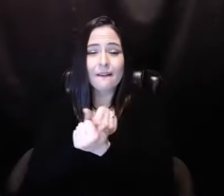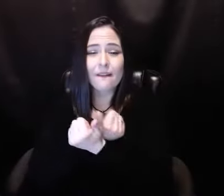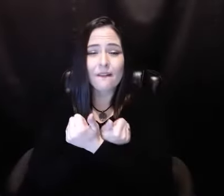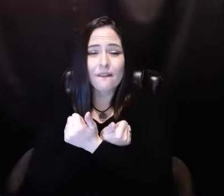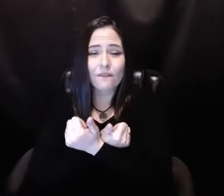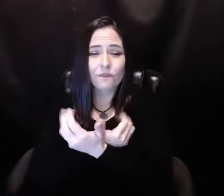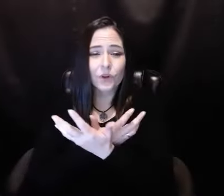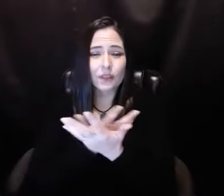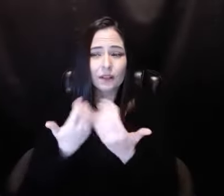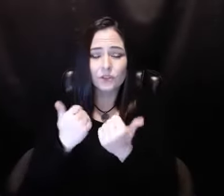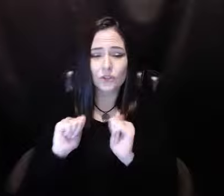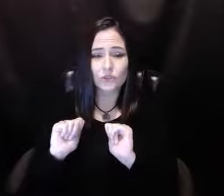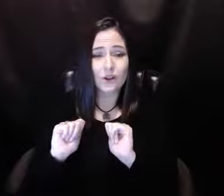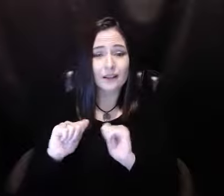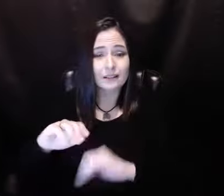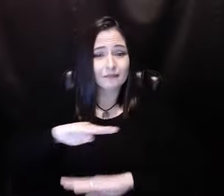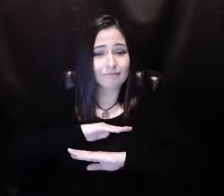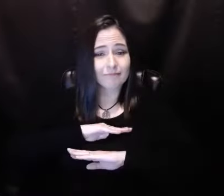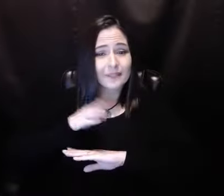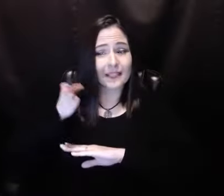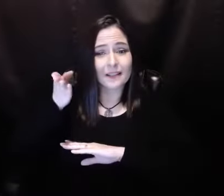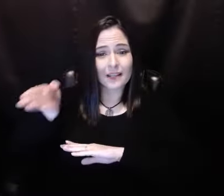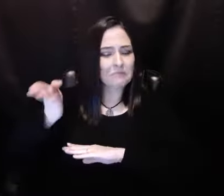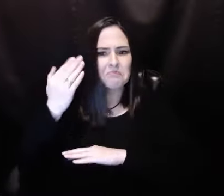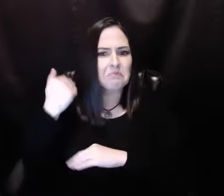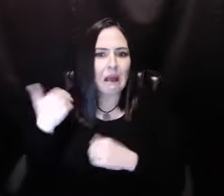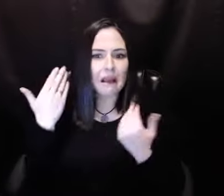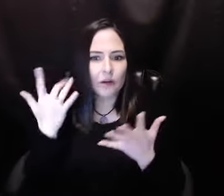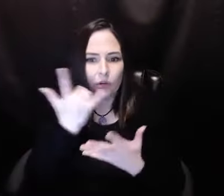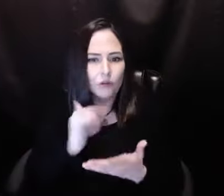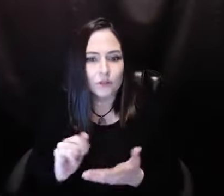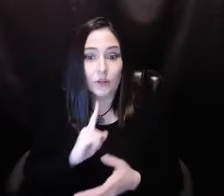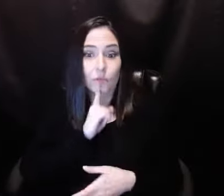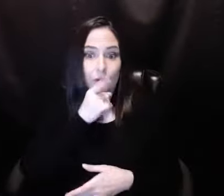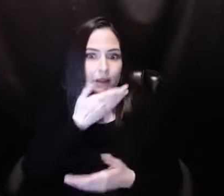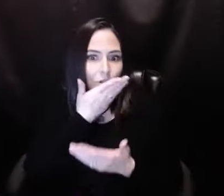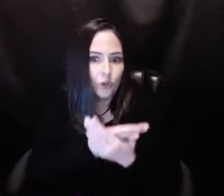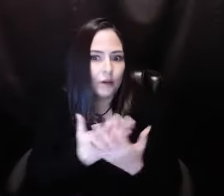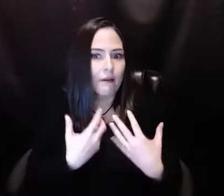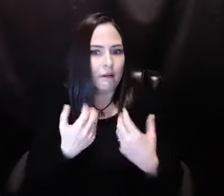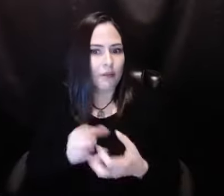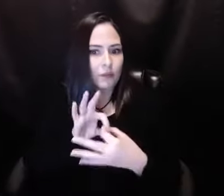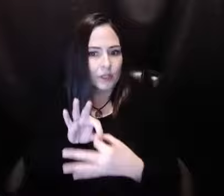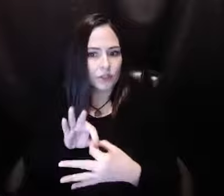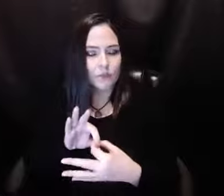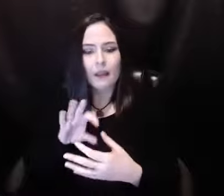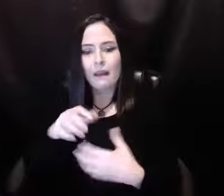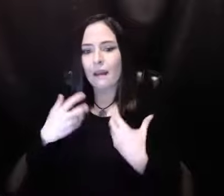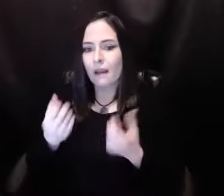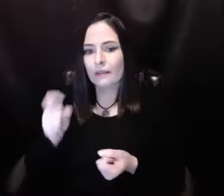and I did everything, and I mean everything, to make him happy. I didn't know what a healthy relationship was. I didn't